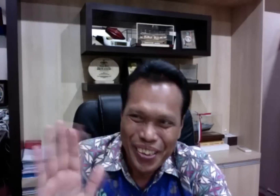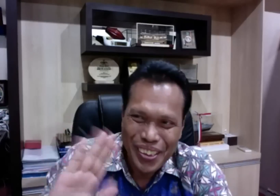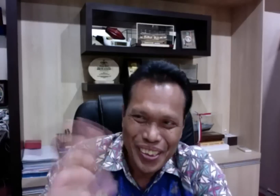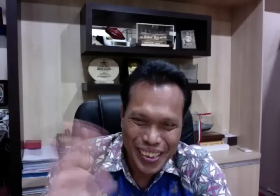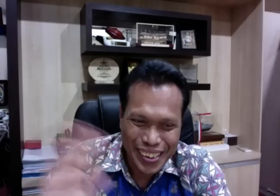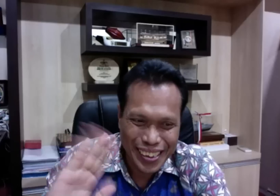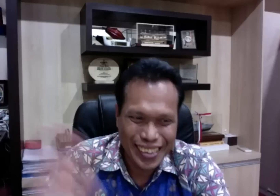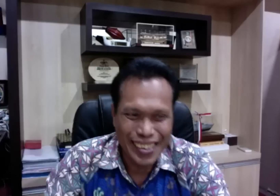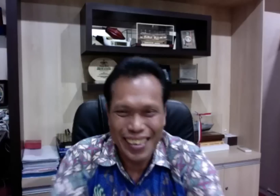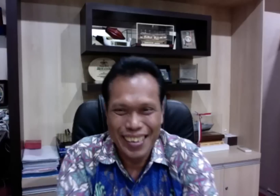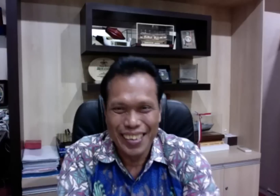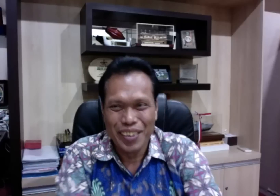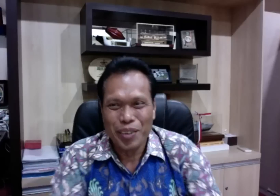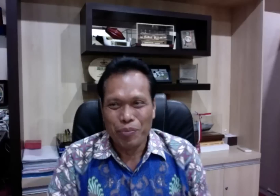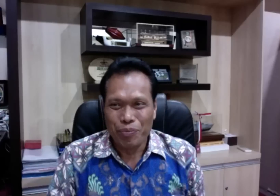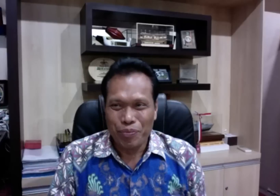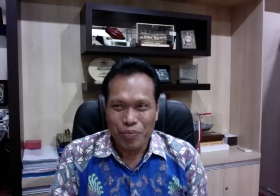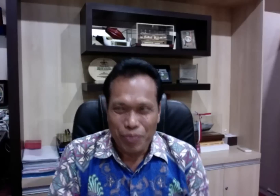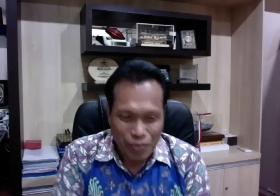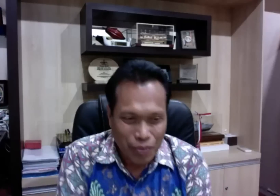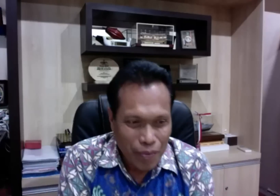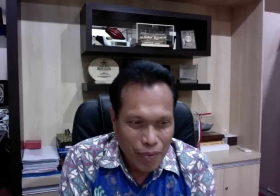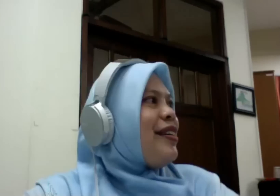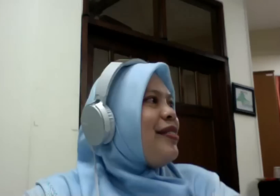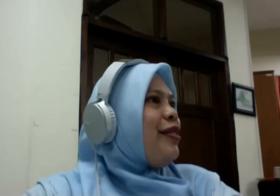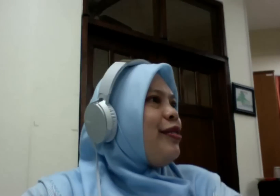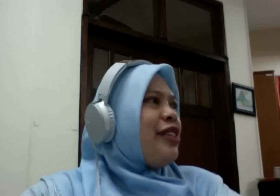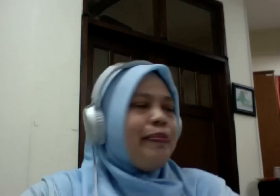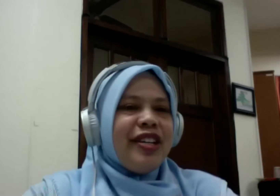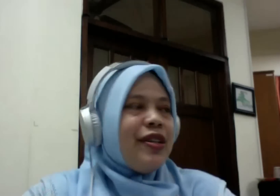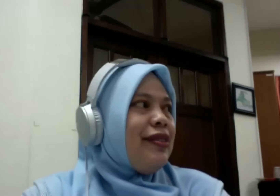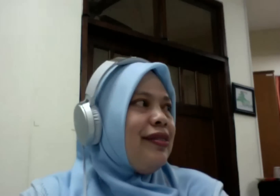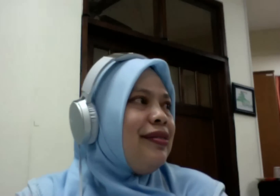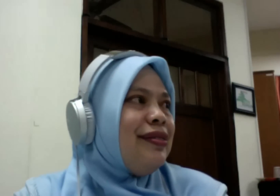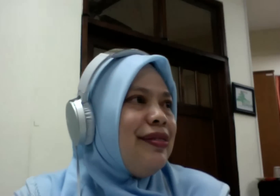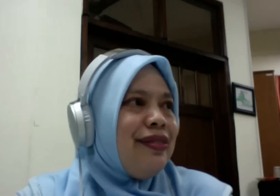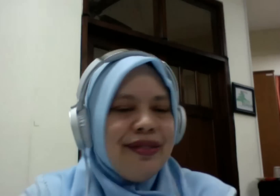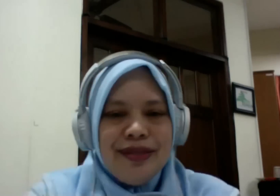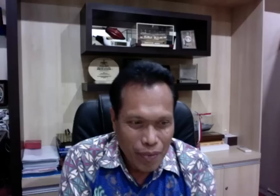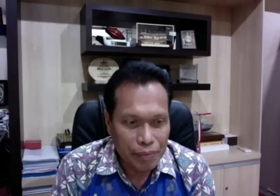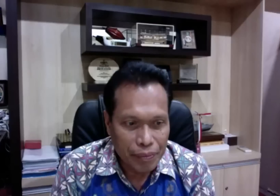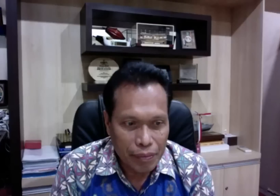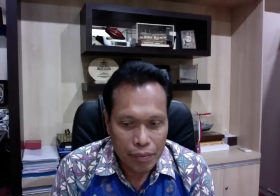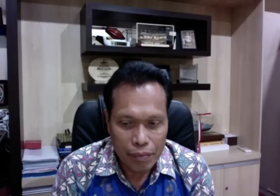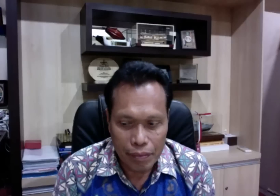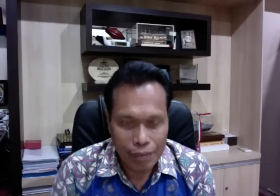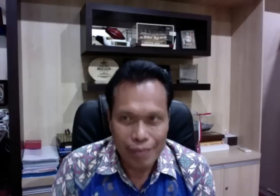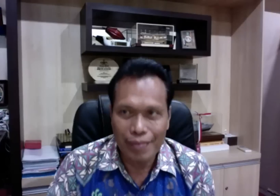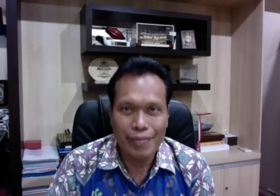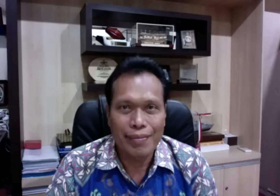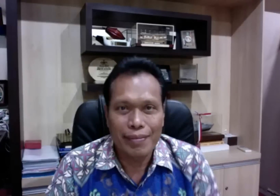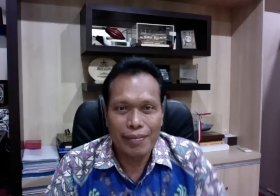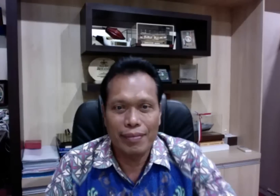you. No. Okay. So we can start to take picture. Wow.